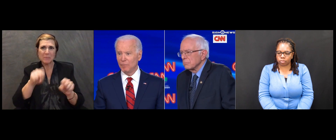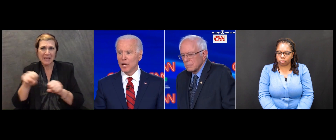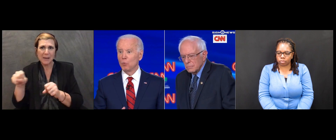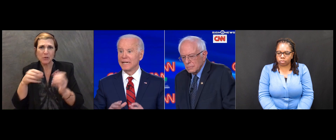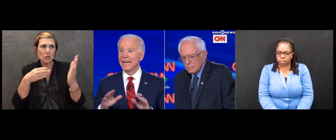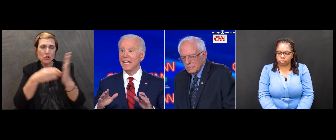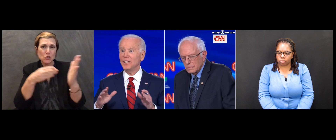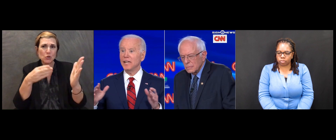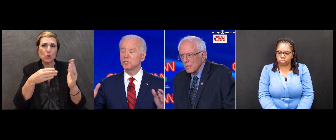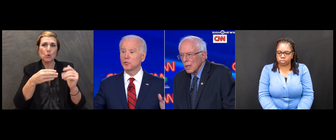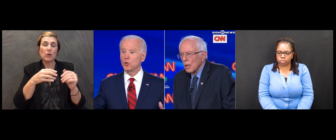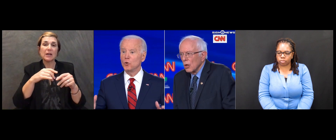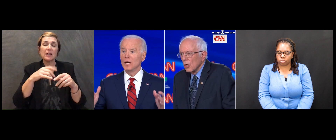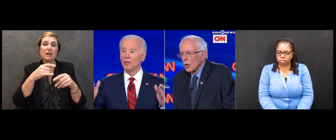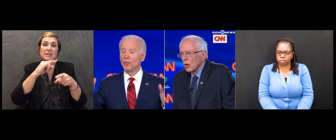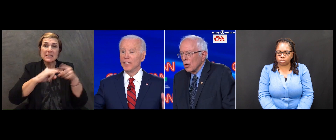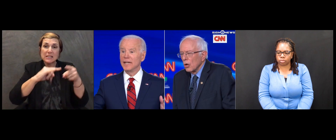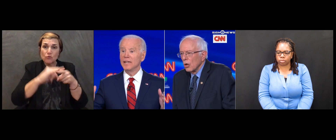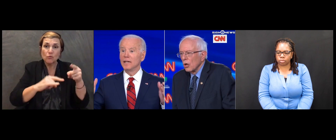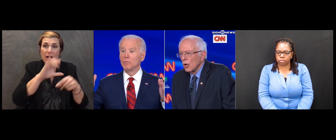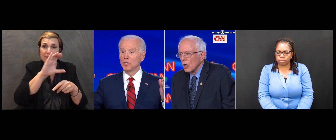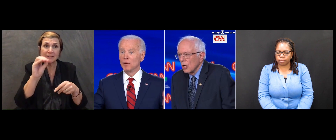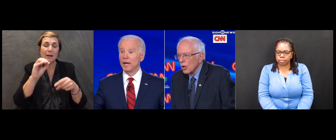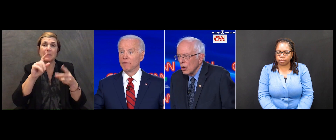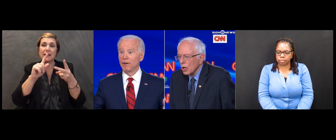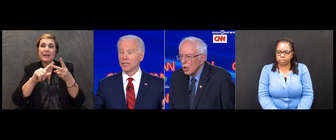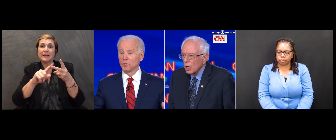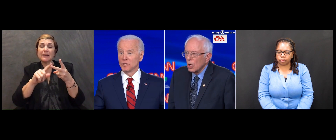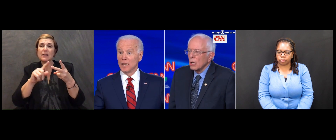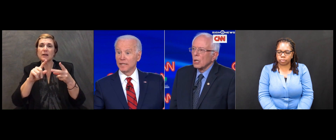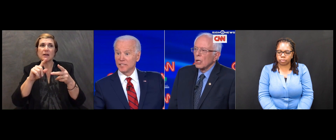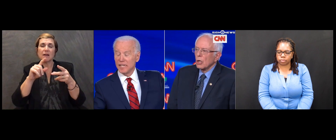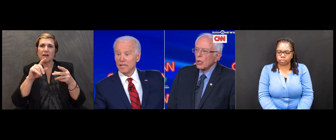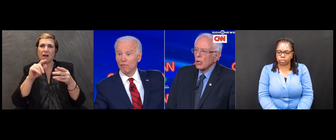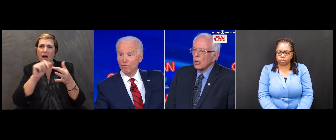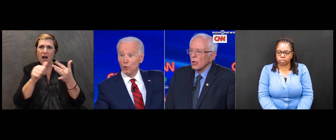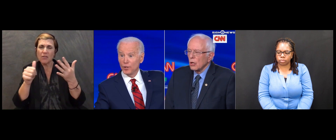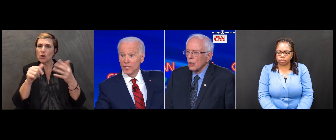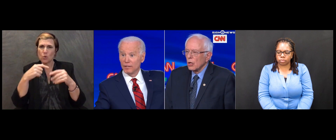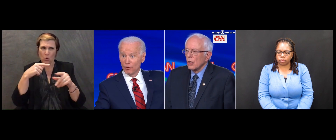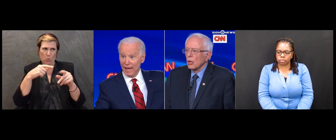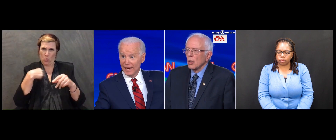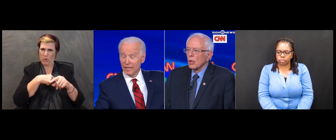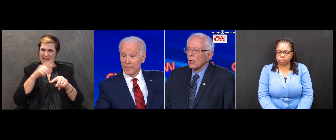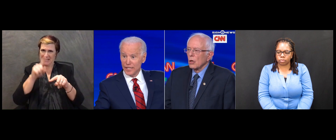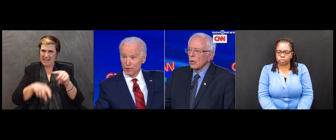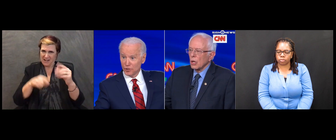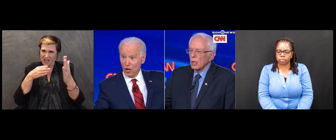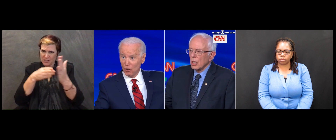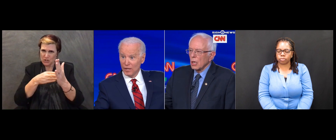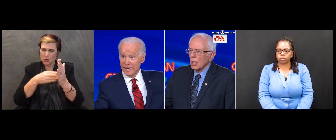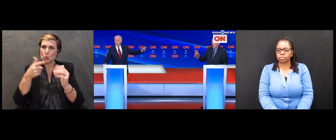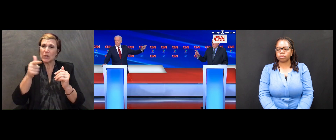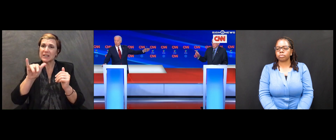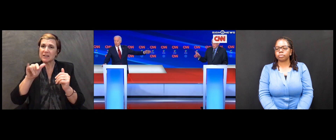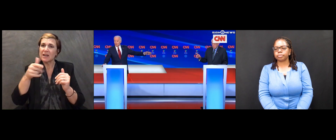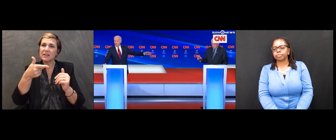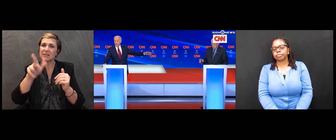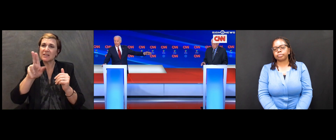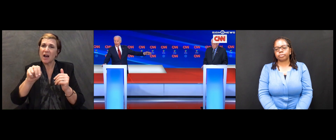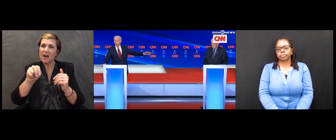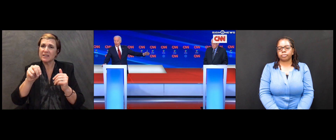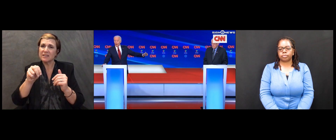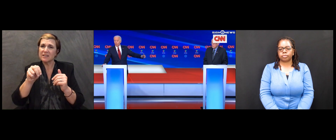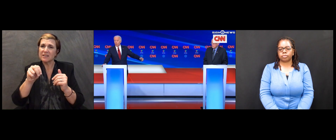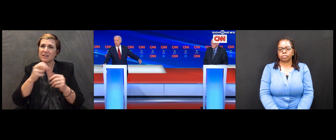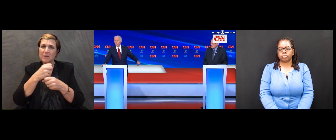tobacco companies. We cannot sue the gun manufacturers because he voted for that years ago. He says it was a